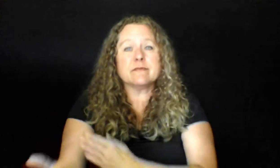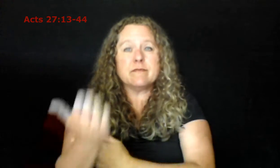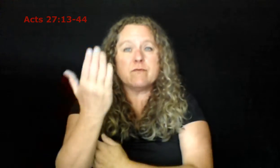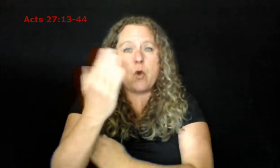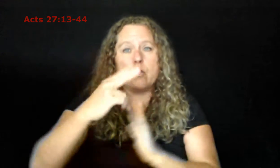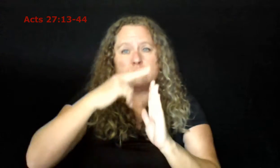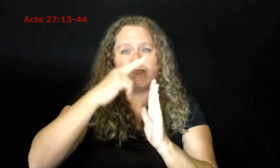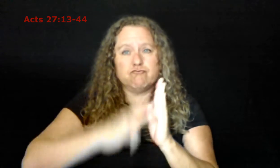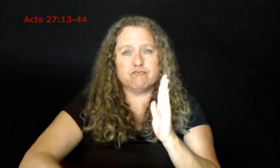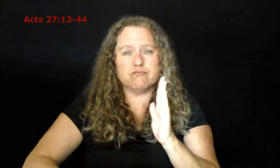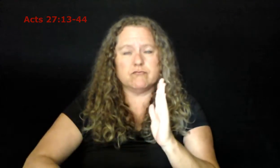Acts 27,